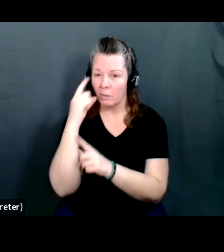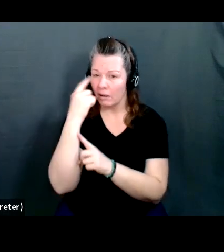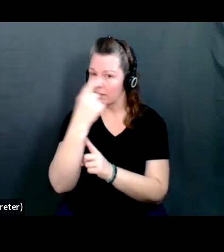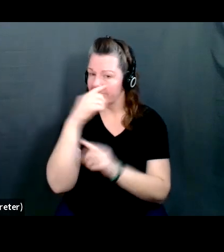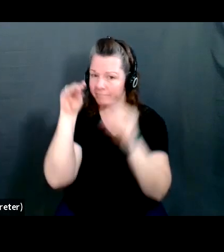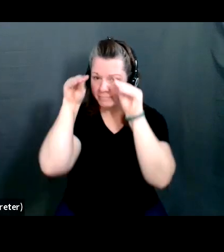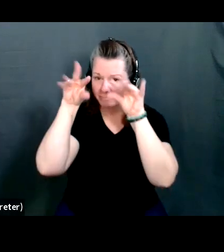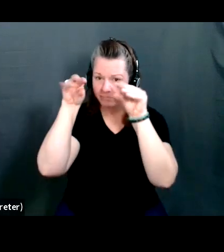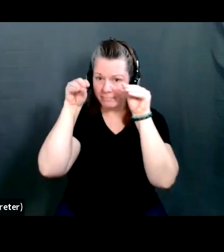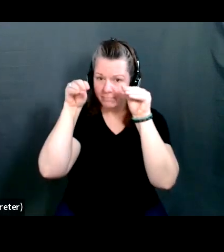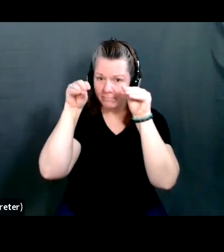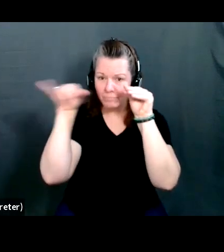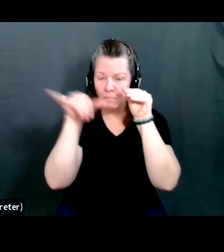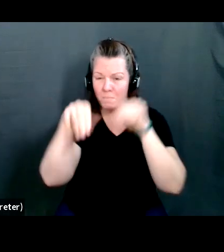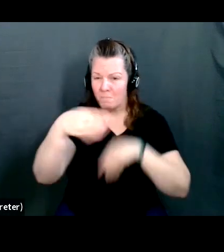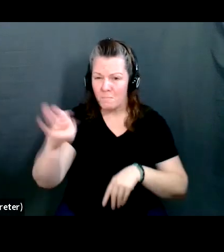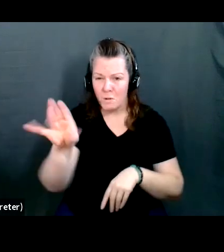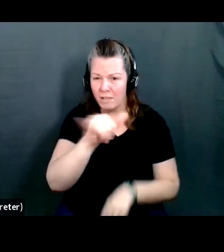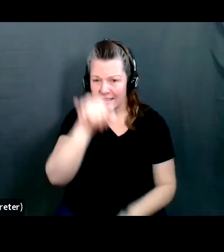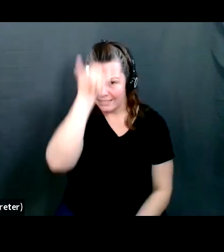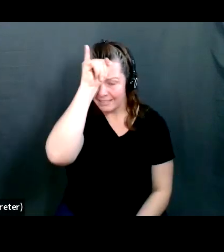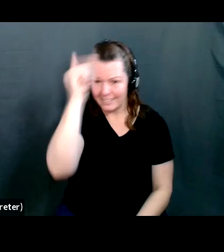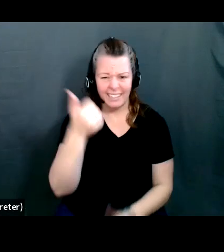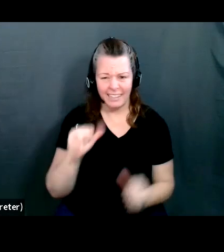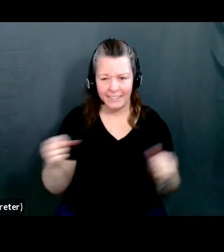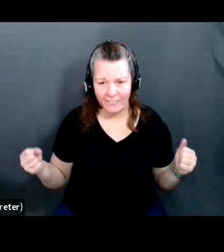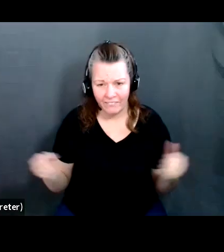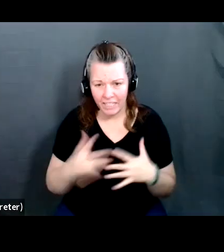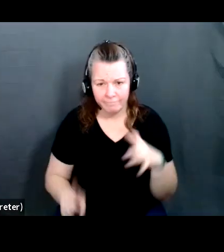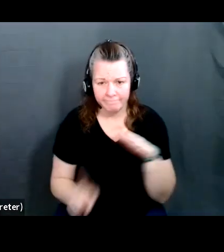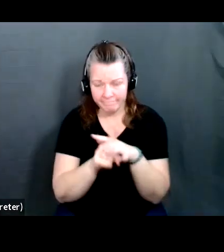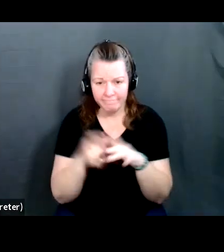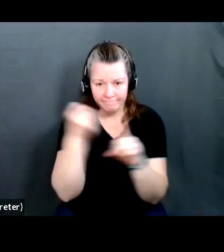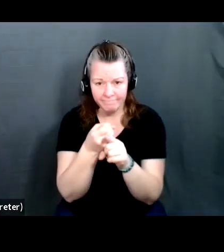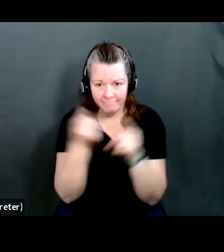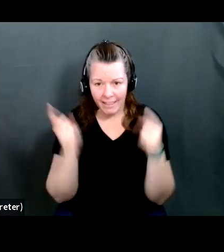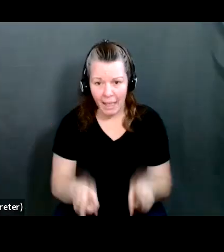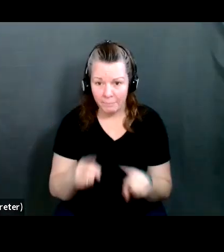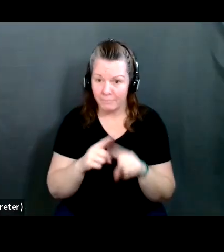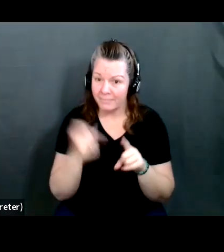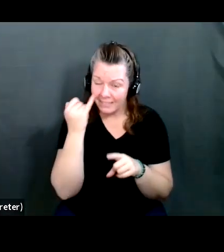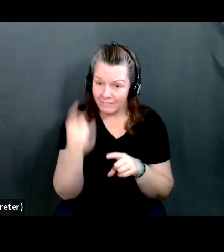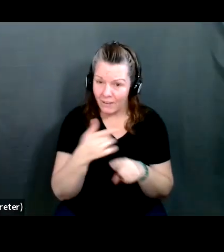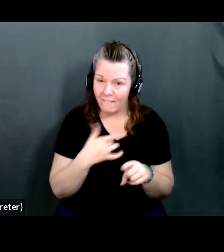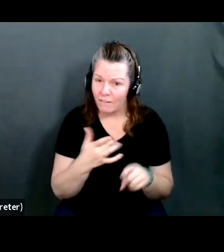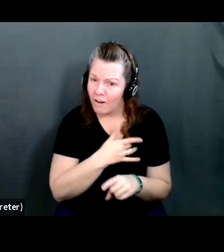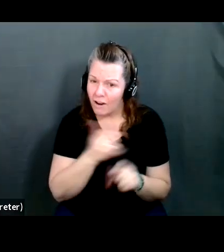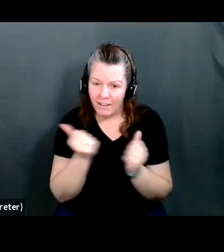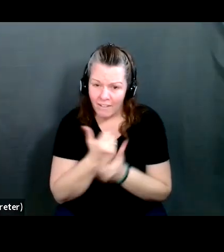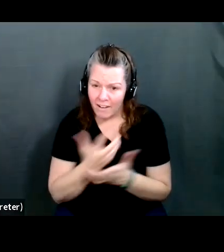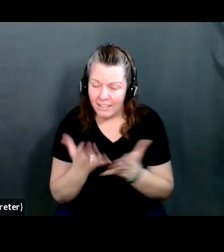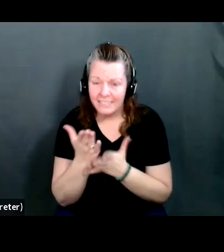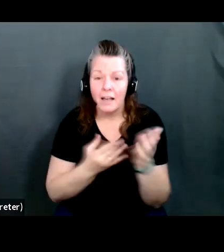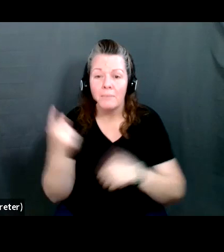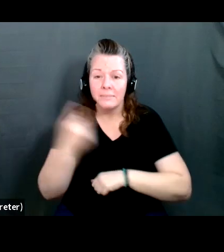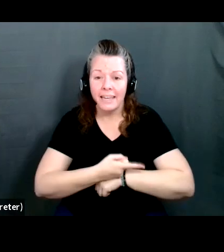Any fear, any memory will do. And if you've got a heart at all, someday it